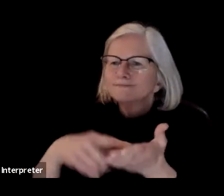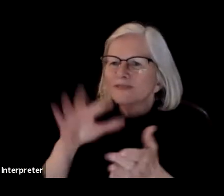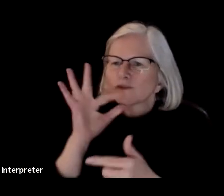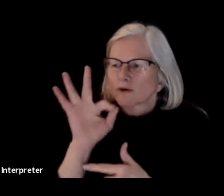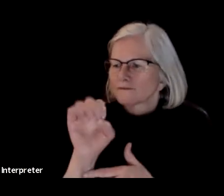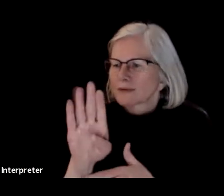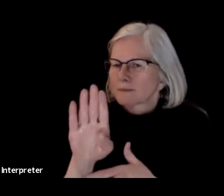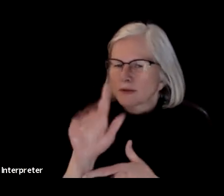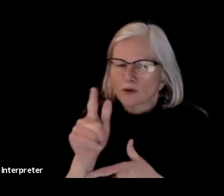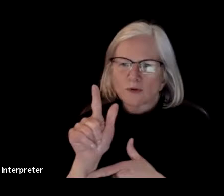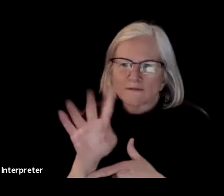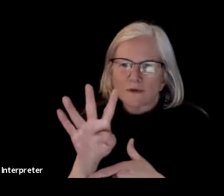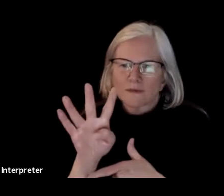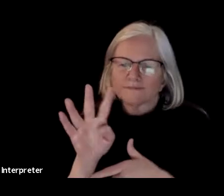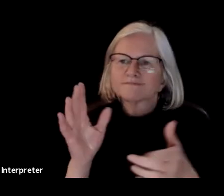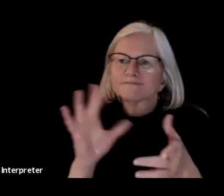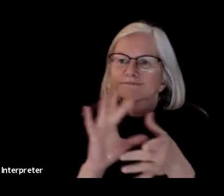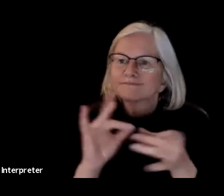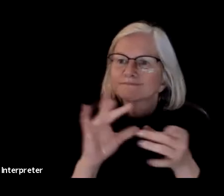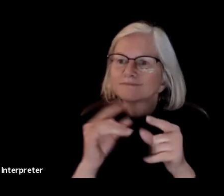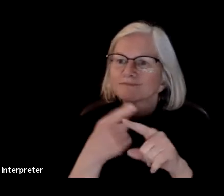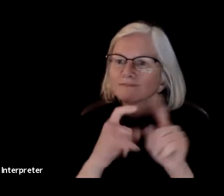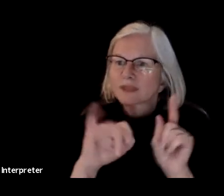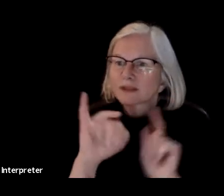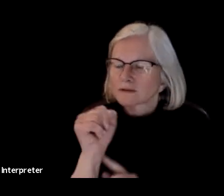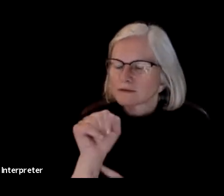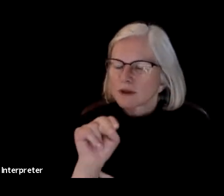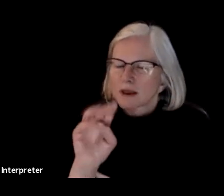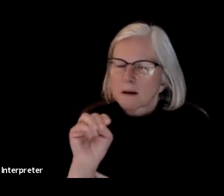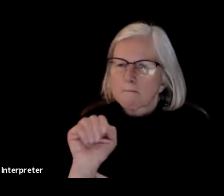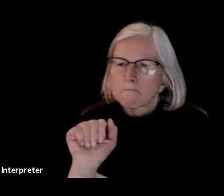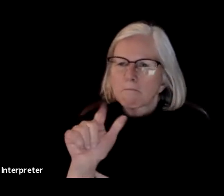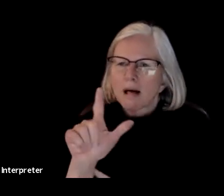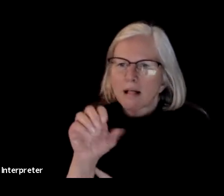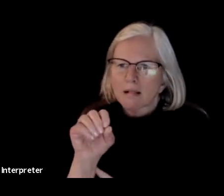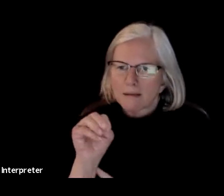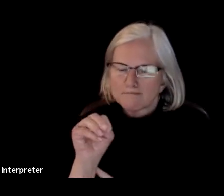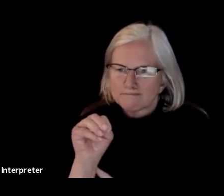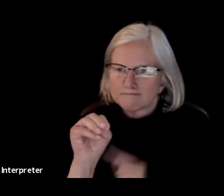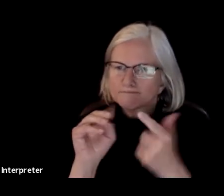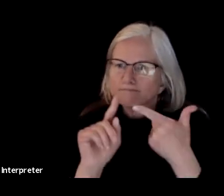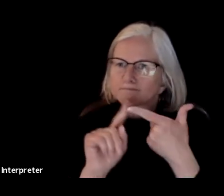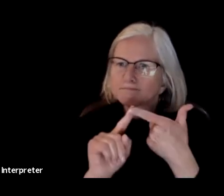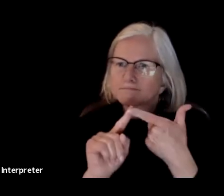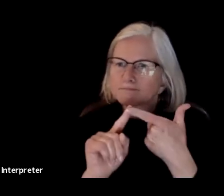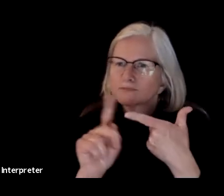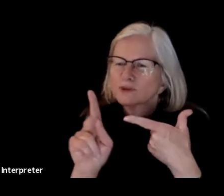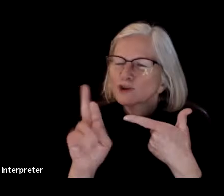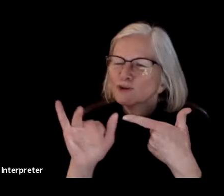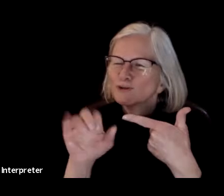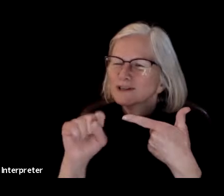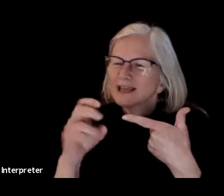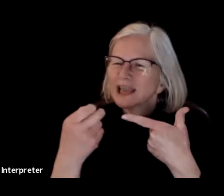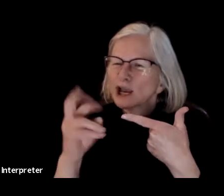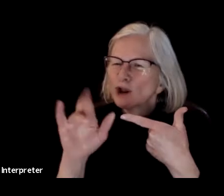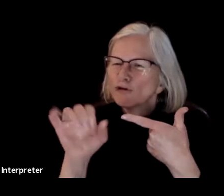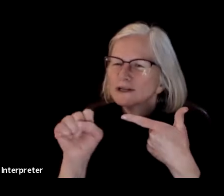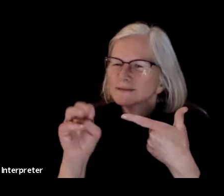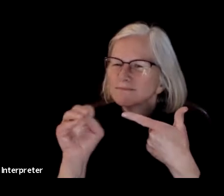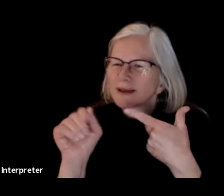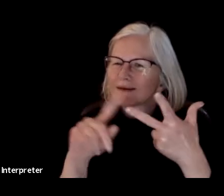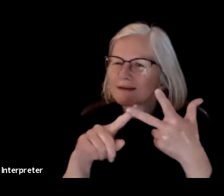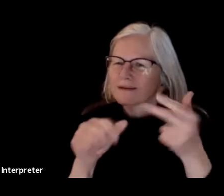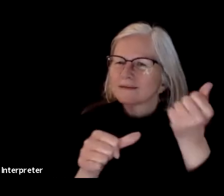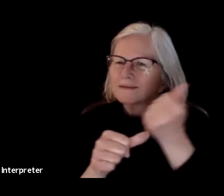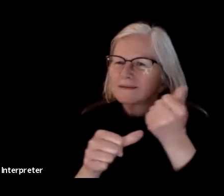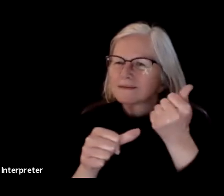opening comments from Health Commissioner Jan Malcolm, Infectious Disease Director Chris Ersman, and MDH Assistant Commissioner Dan Huff. We'll